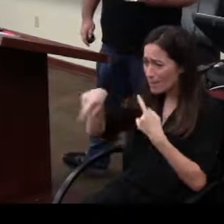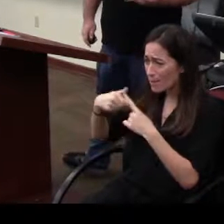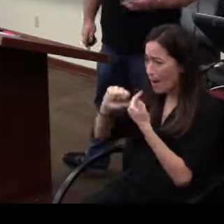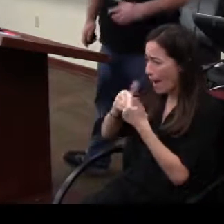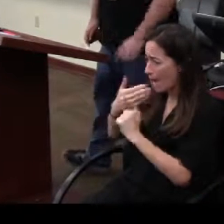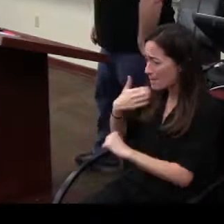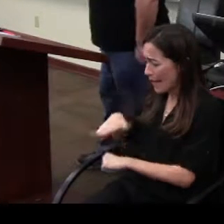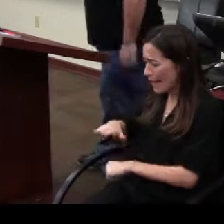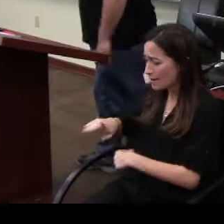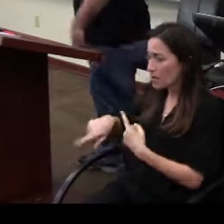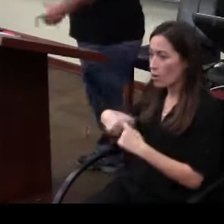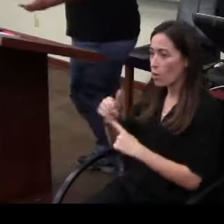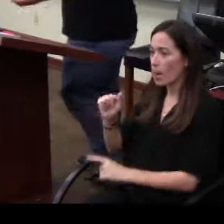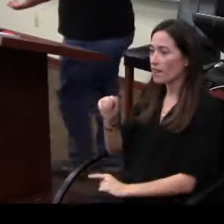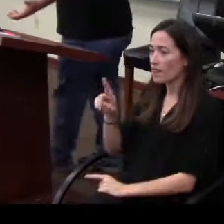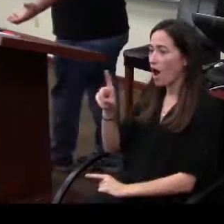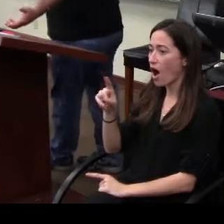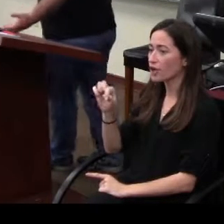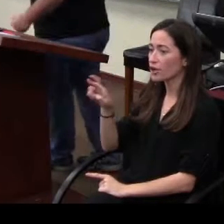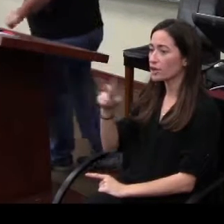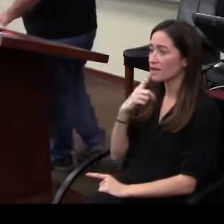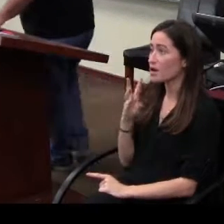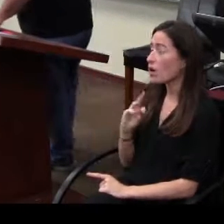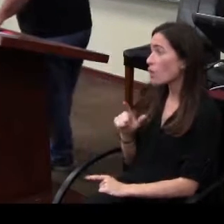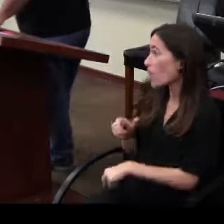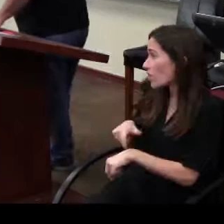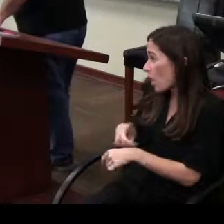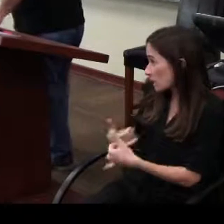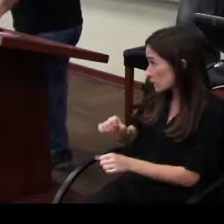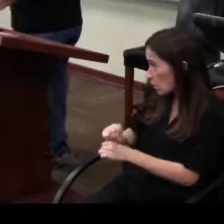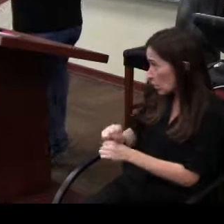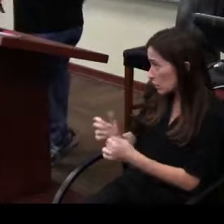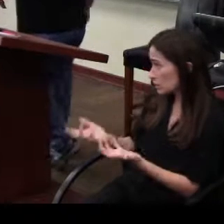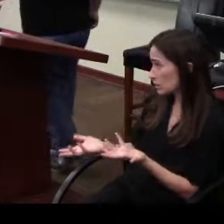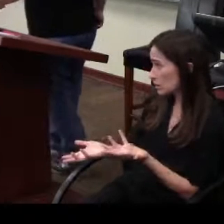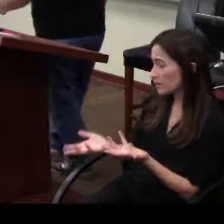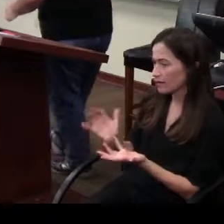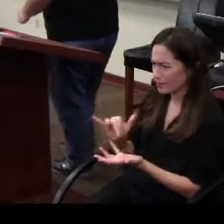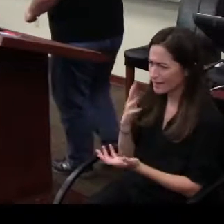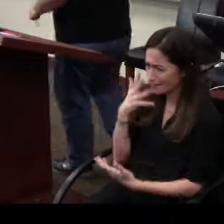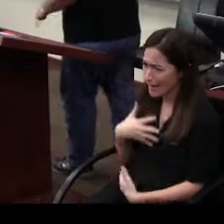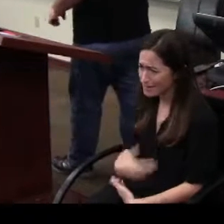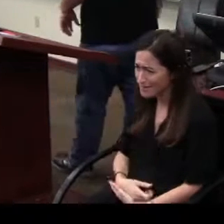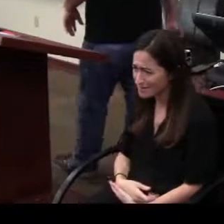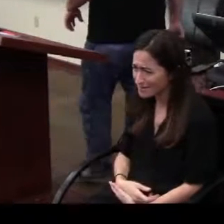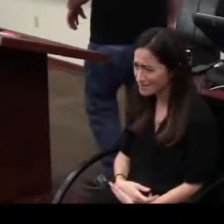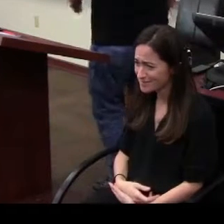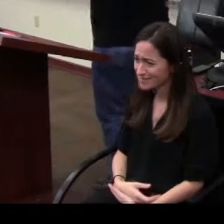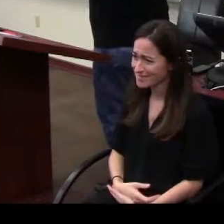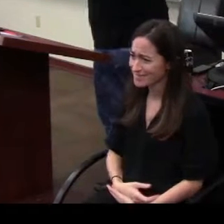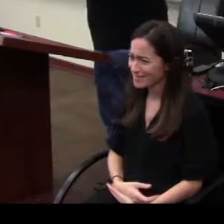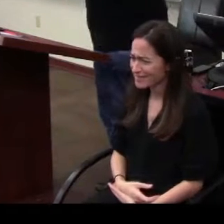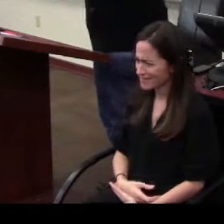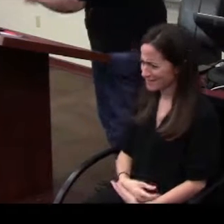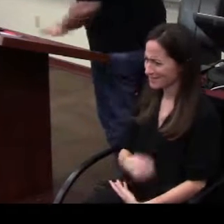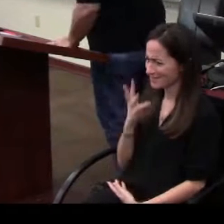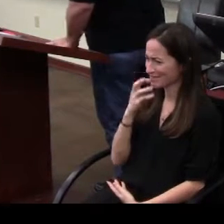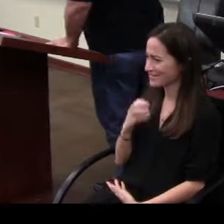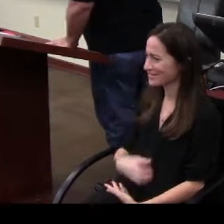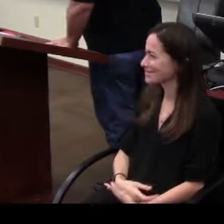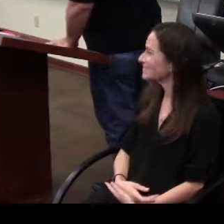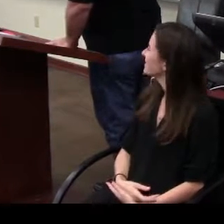things were when the county auditor is saying, well, at least the clock still works. Okay? That's pretty sad, as a matter of